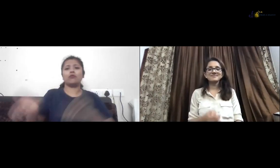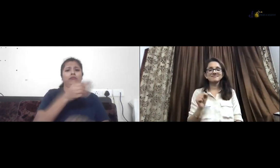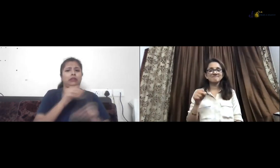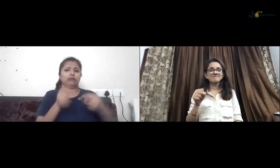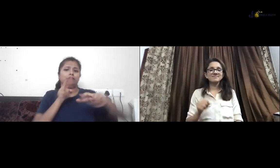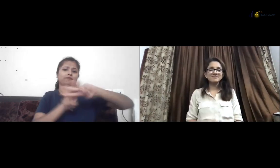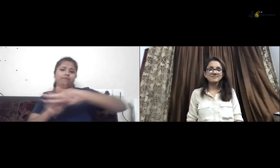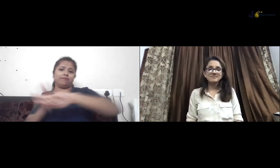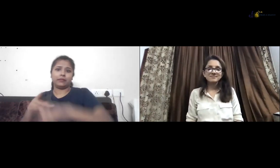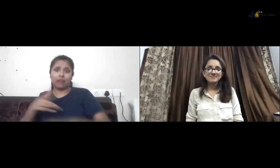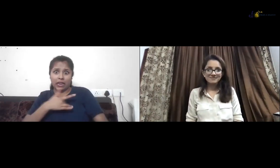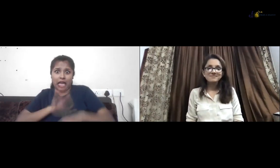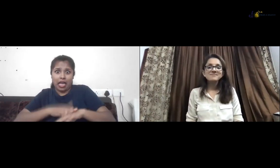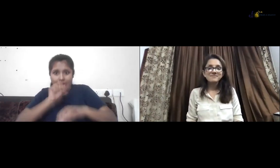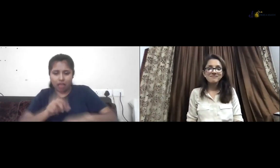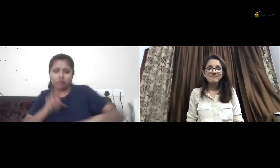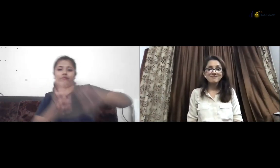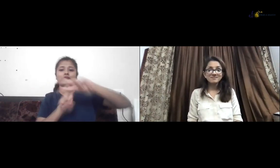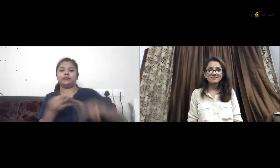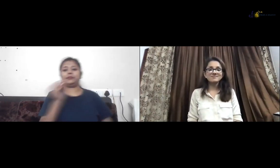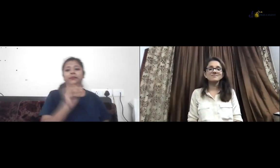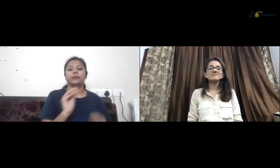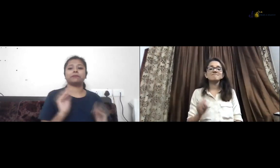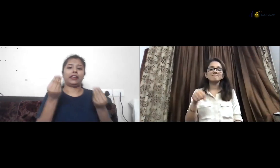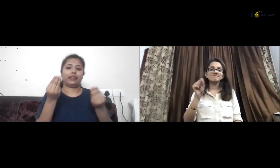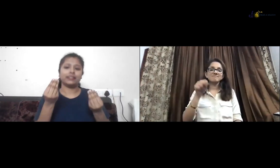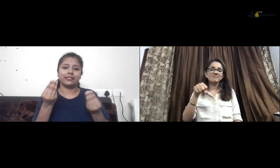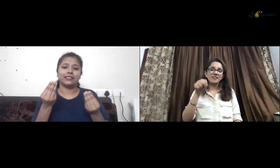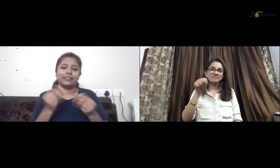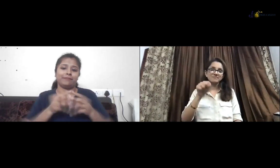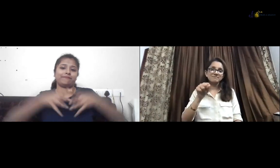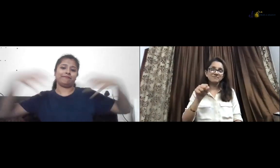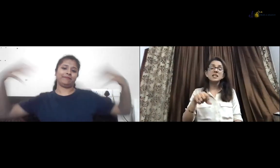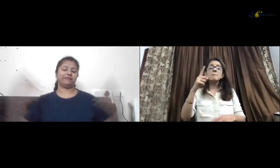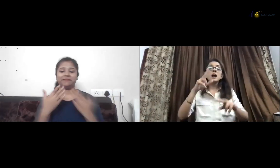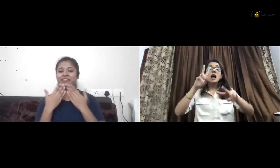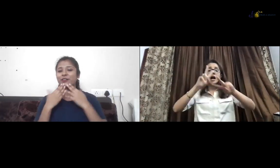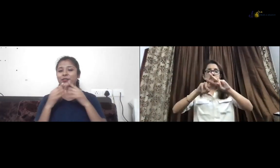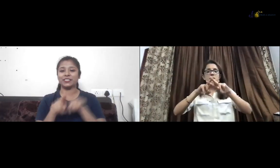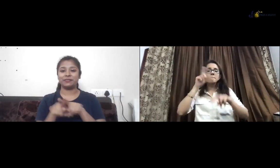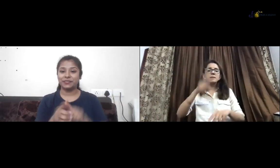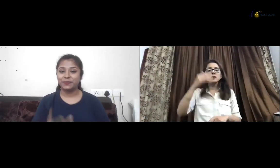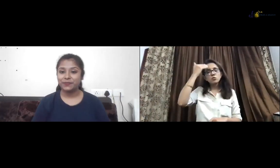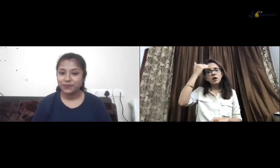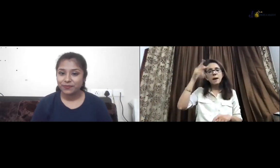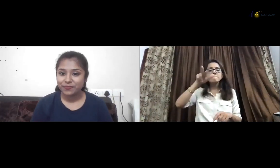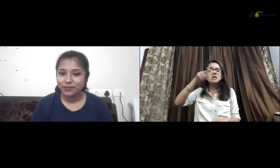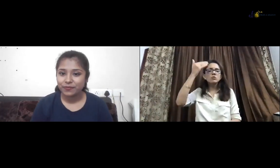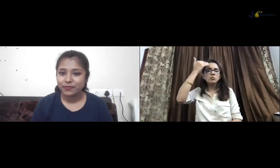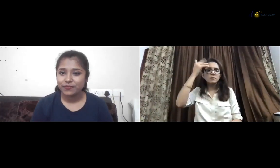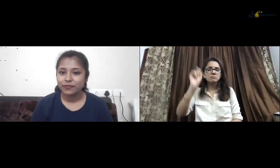you so much. That was such a interesting and also hashtag points, and we can make it and better. So hope